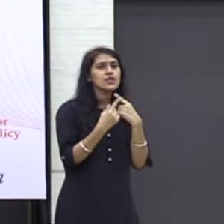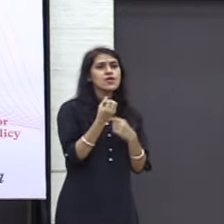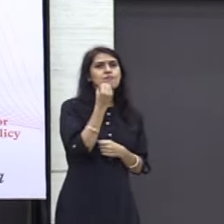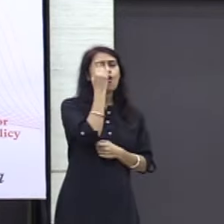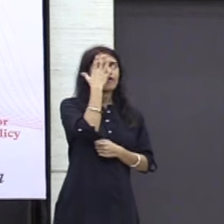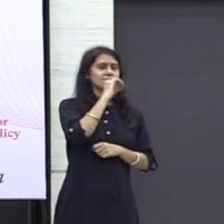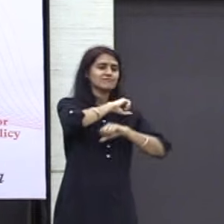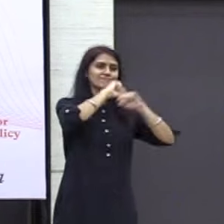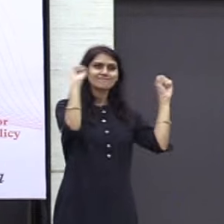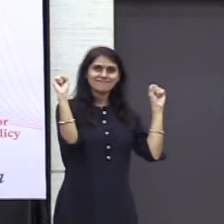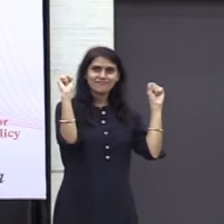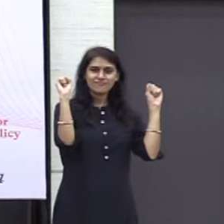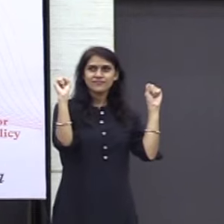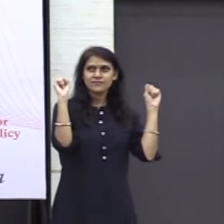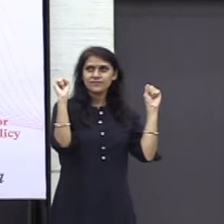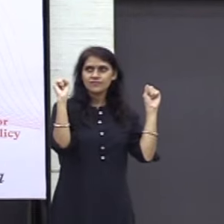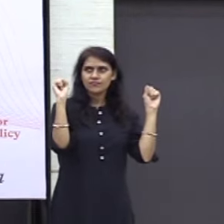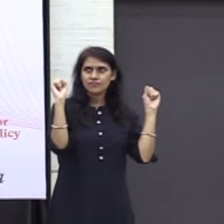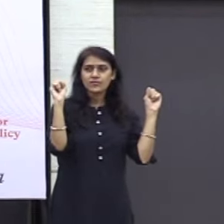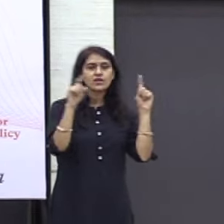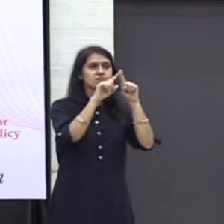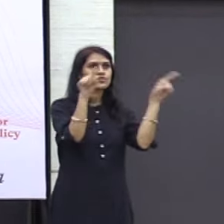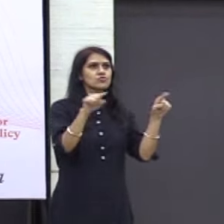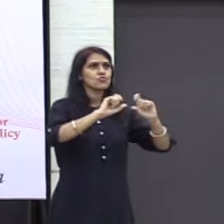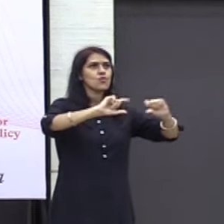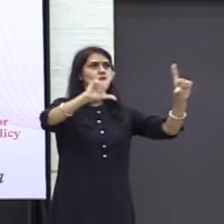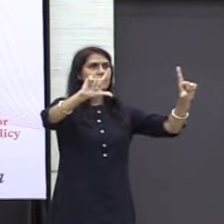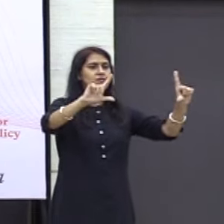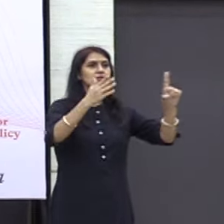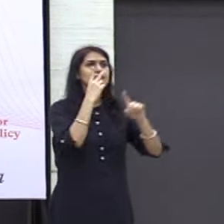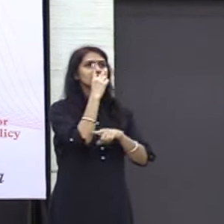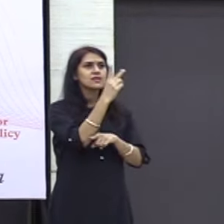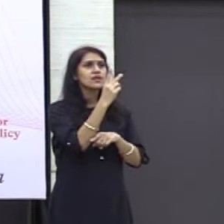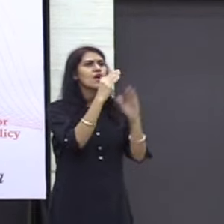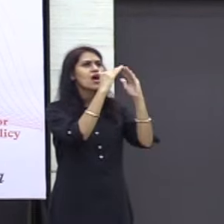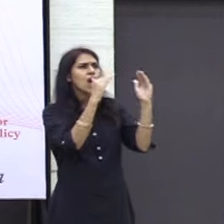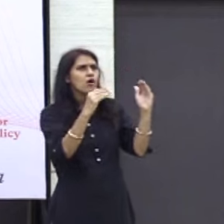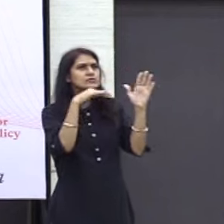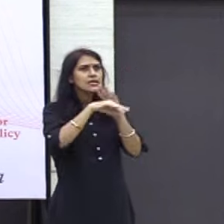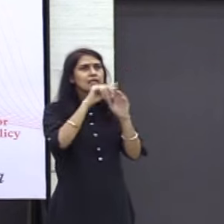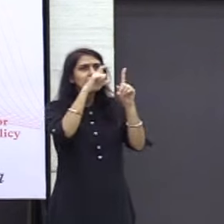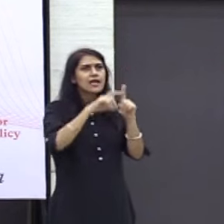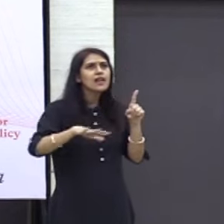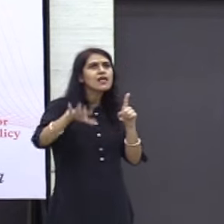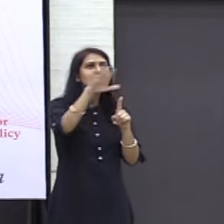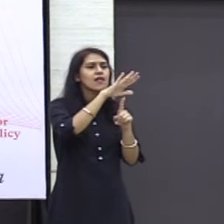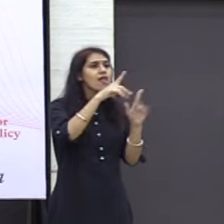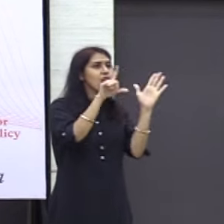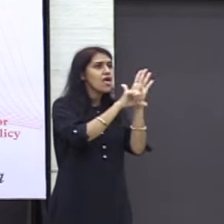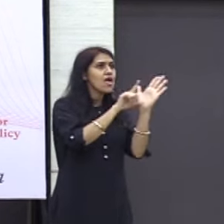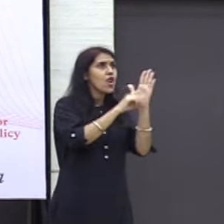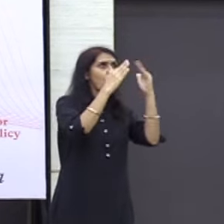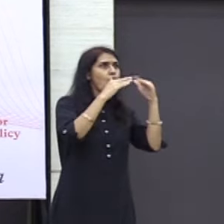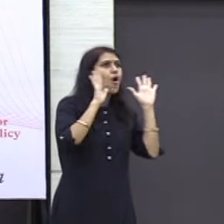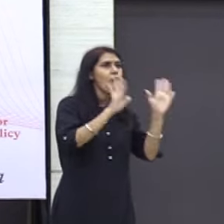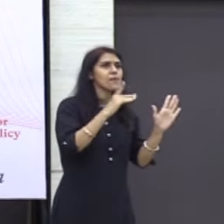morning and I put my screen on, I can find out in which house in Delhi is there an illegal construction going